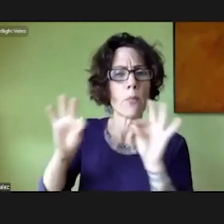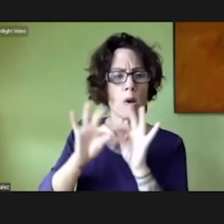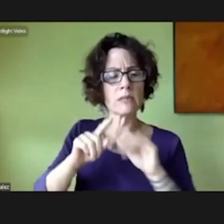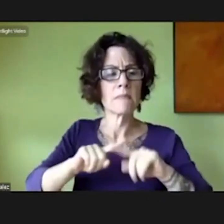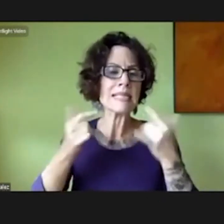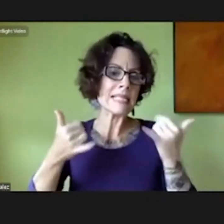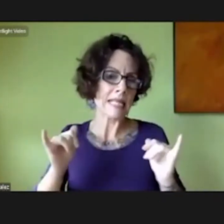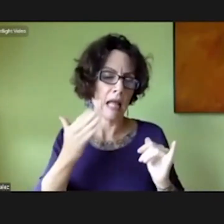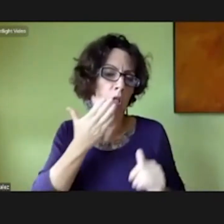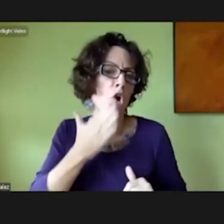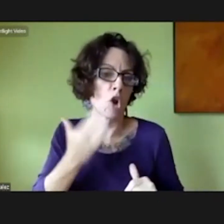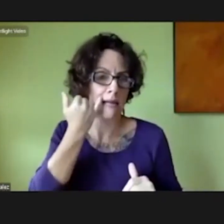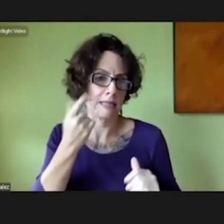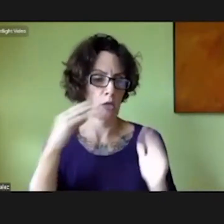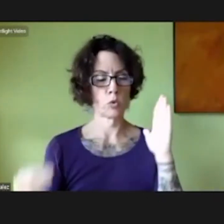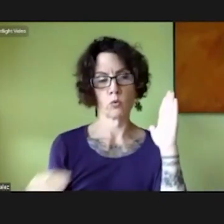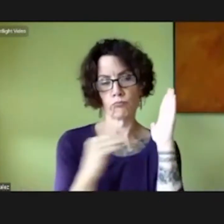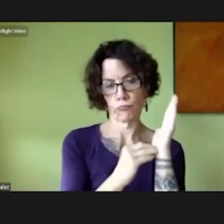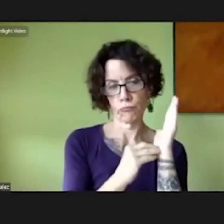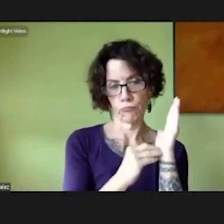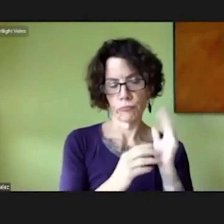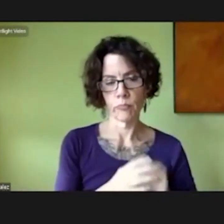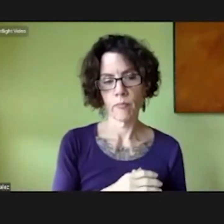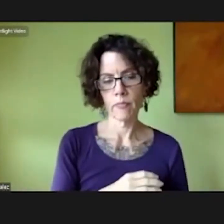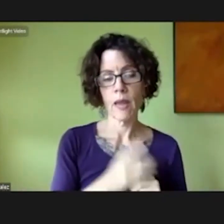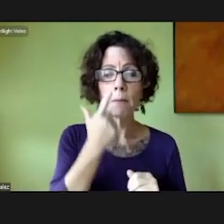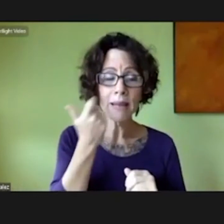forth. It's also worth documenting that.